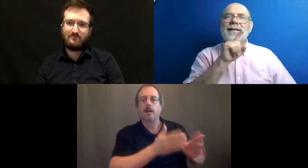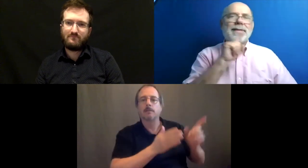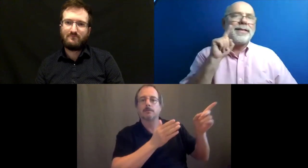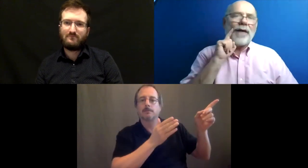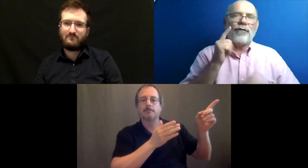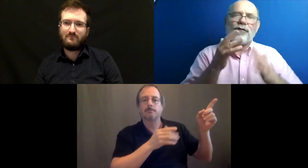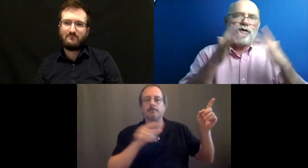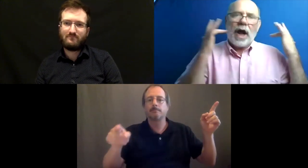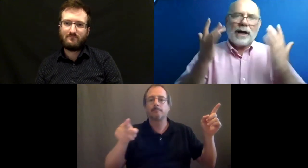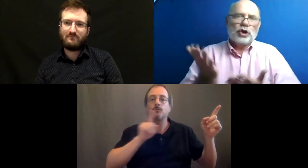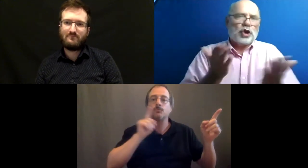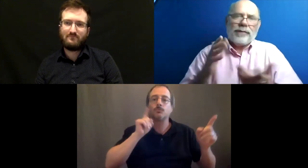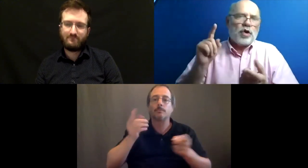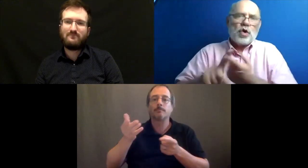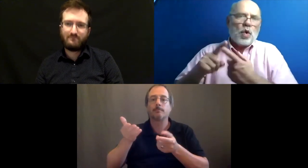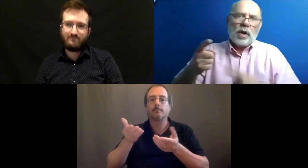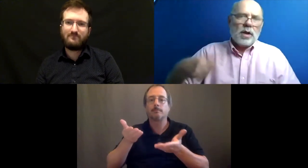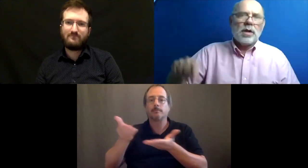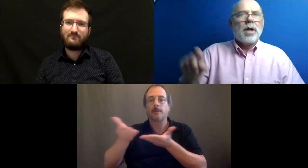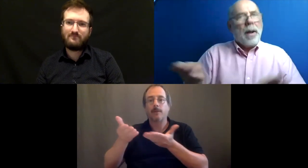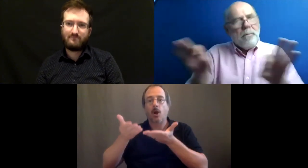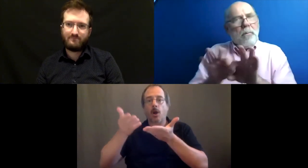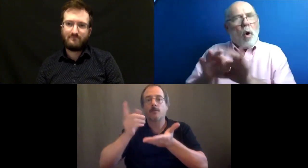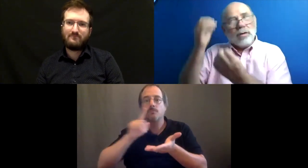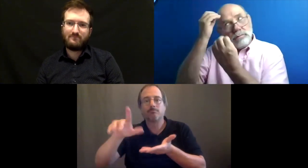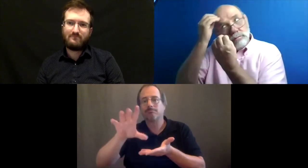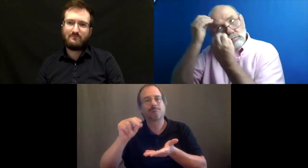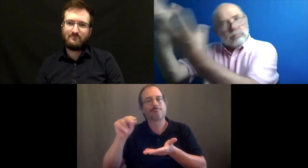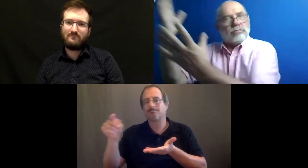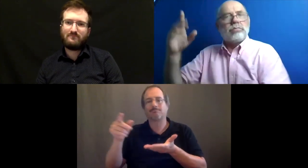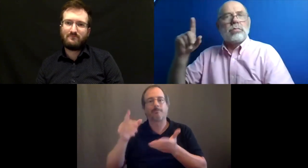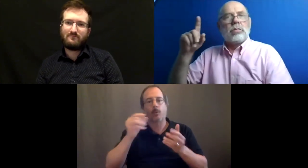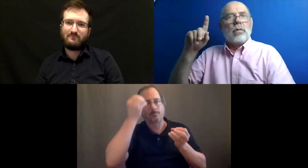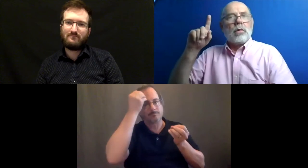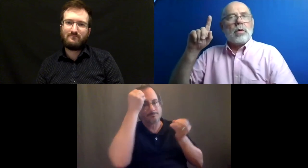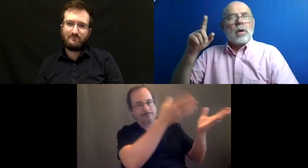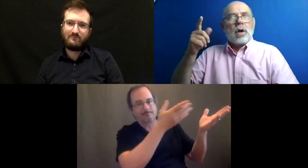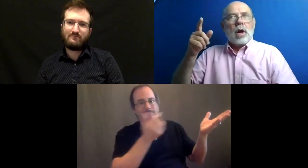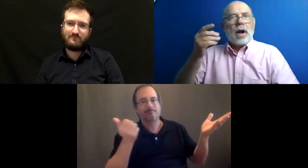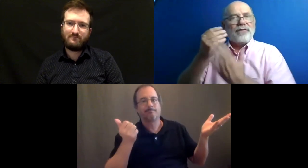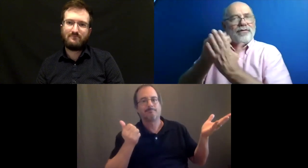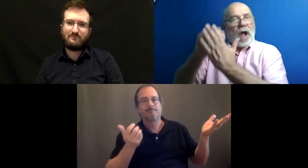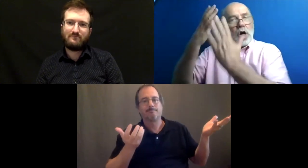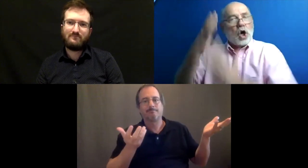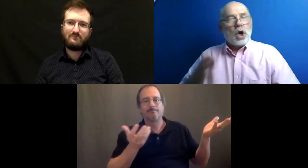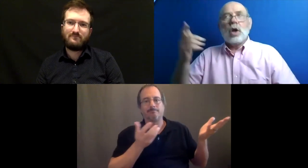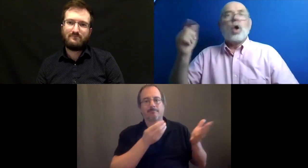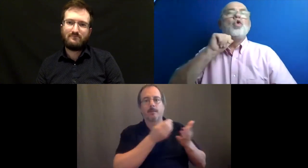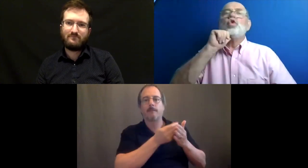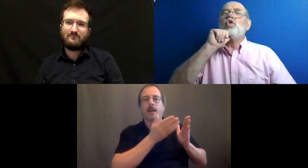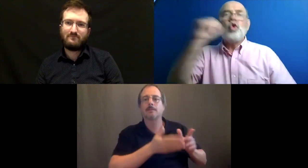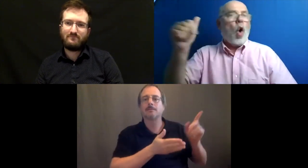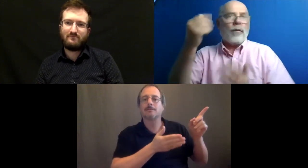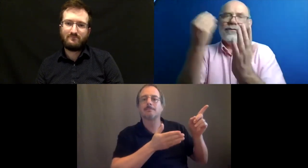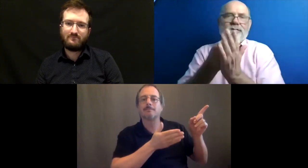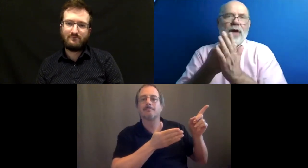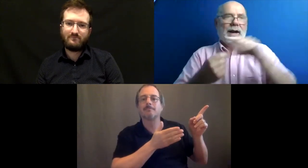funders that these service agencies are not deaf friendly and are not providing them with what they need,